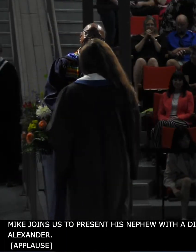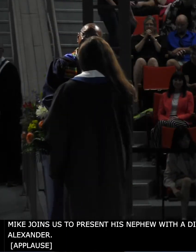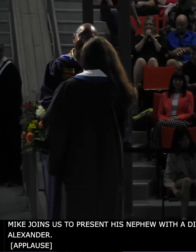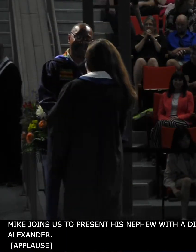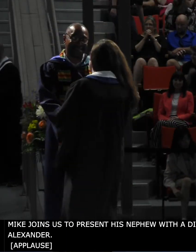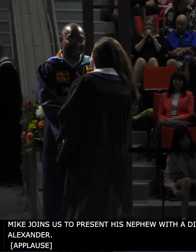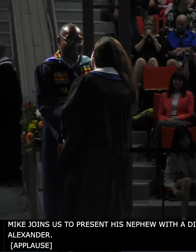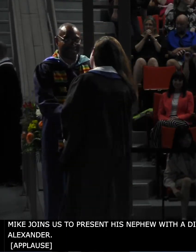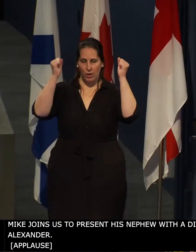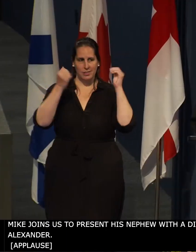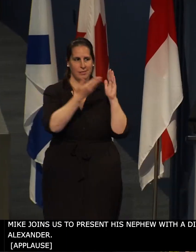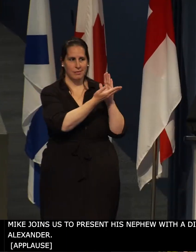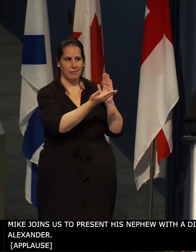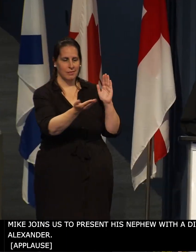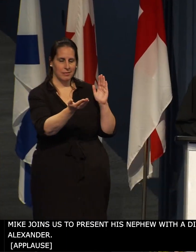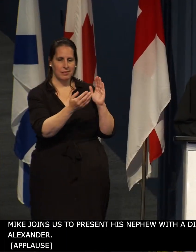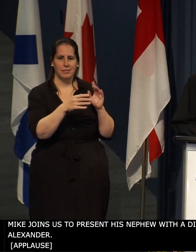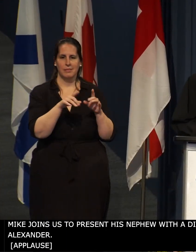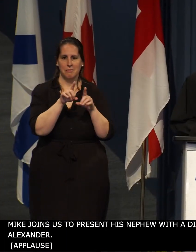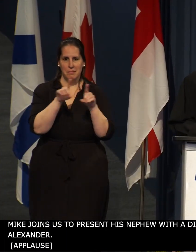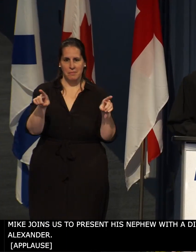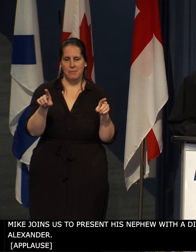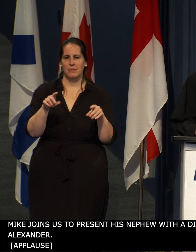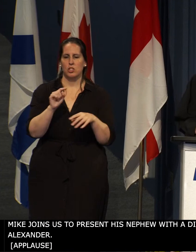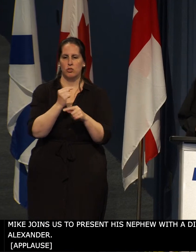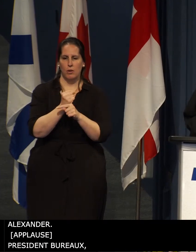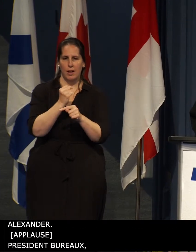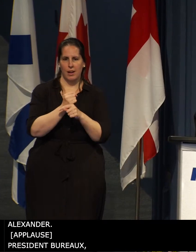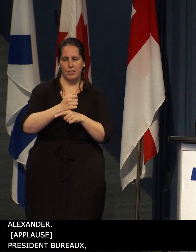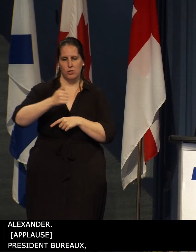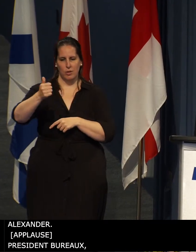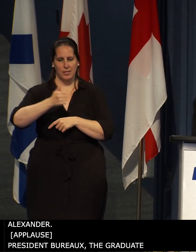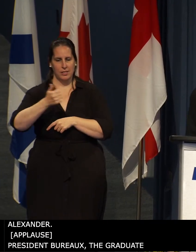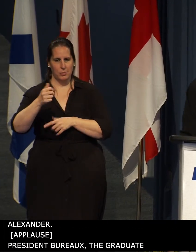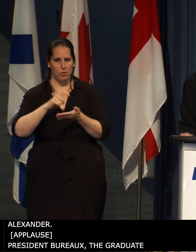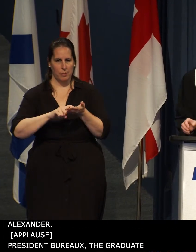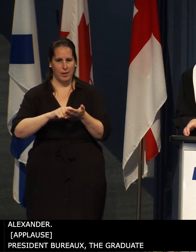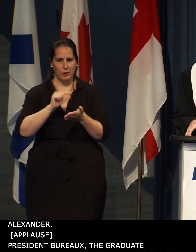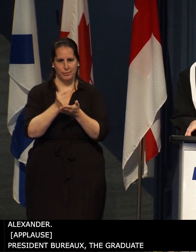President Bureau, the graduates of the Diploma in Truck and Transport Repair.